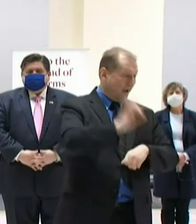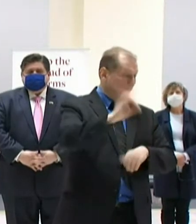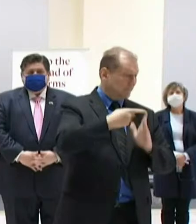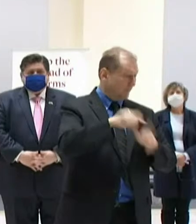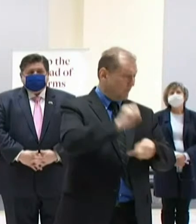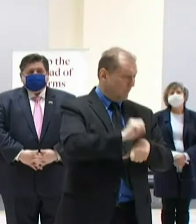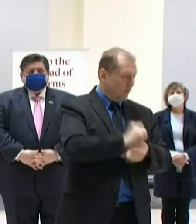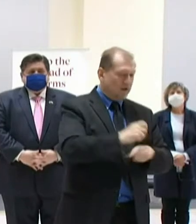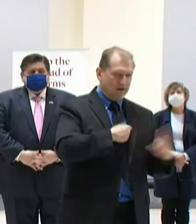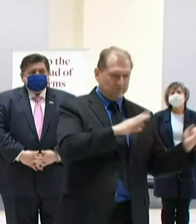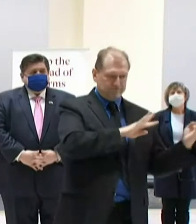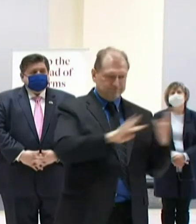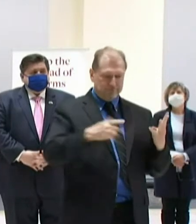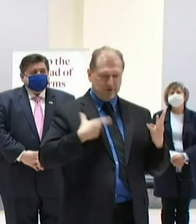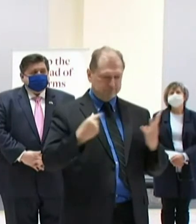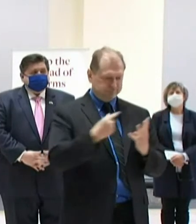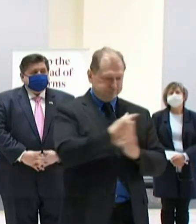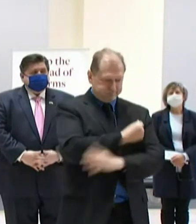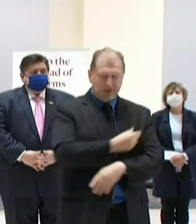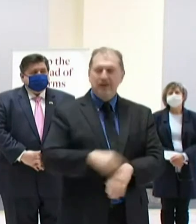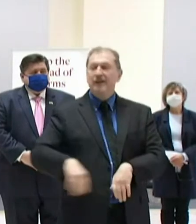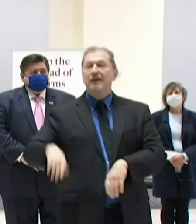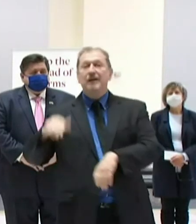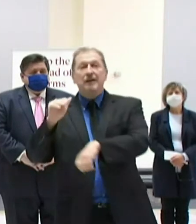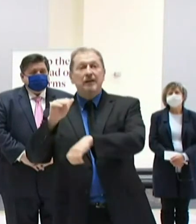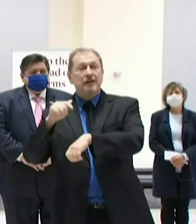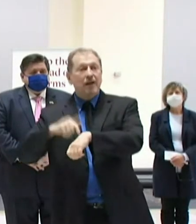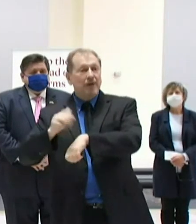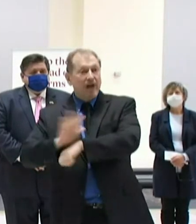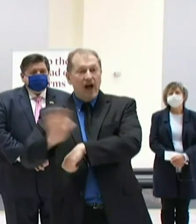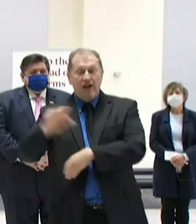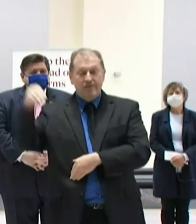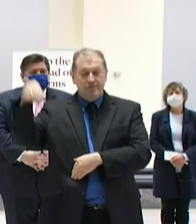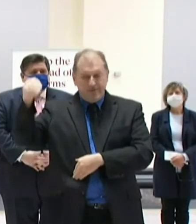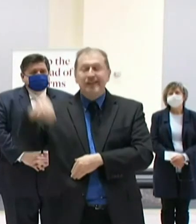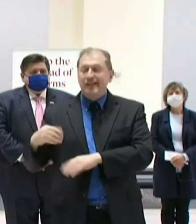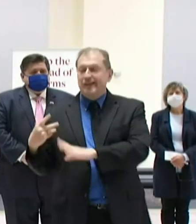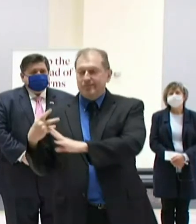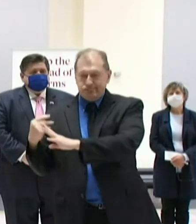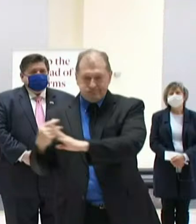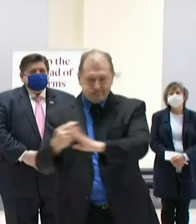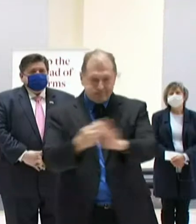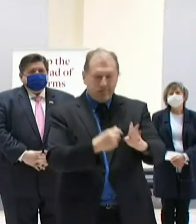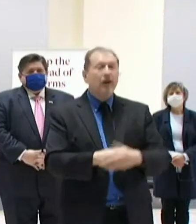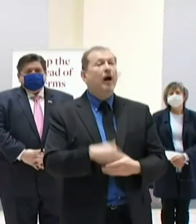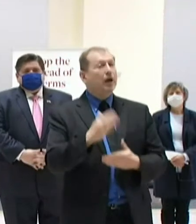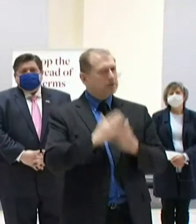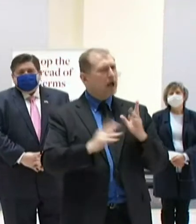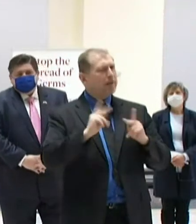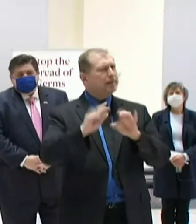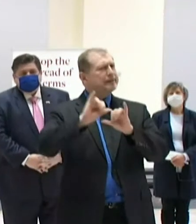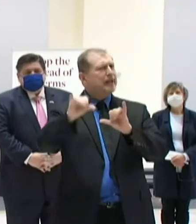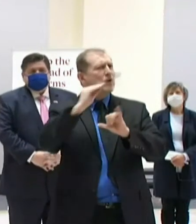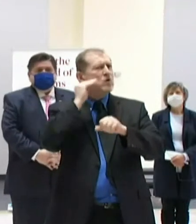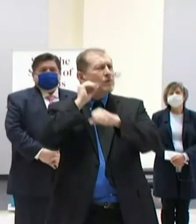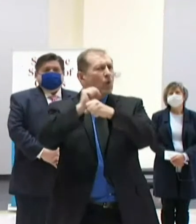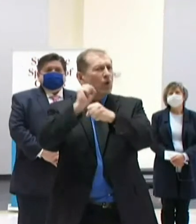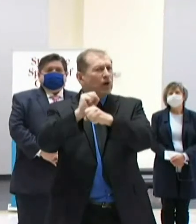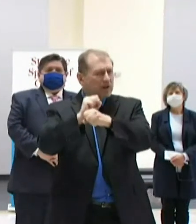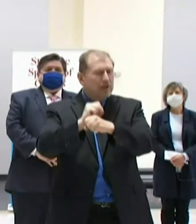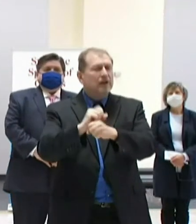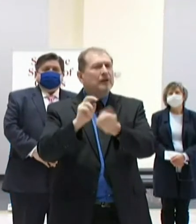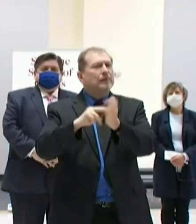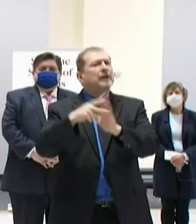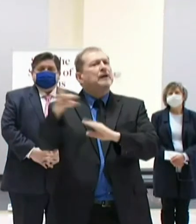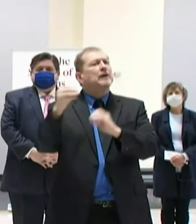operations online, allowing some employees to be able to work from home, thus significantly reducing their chances of